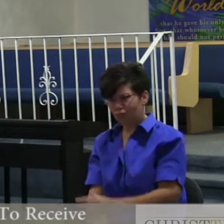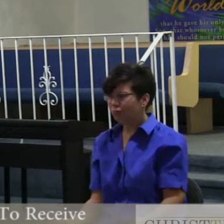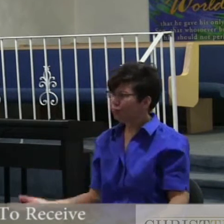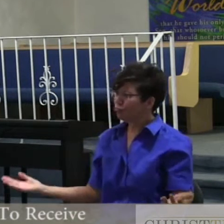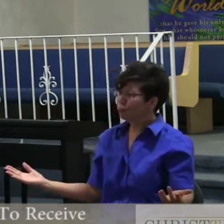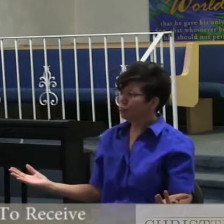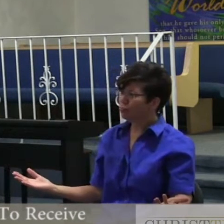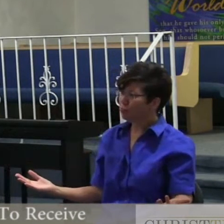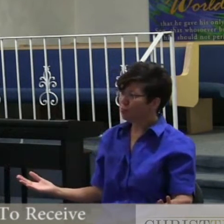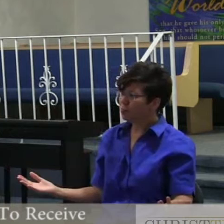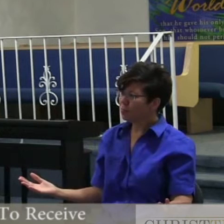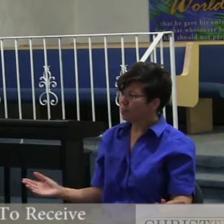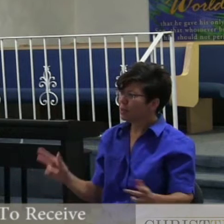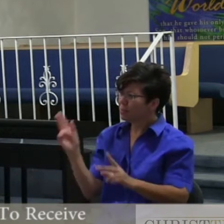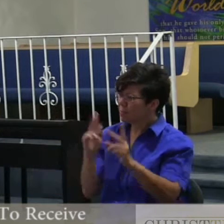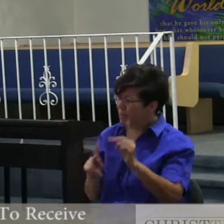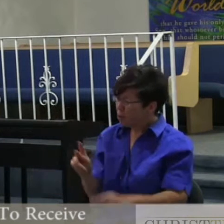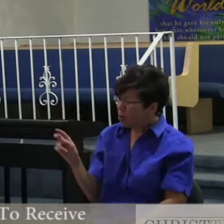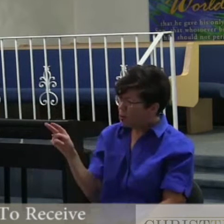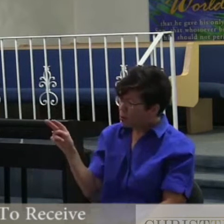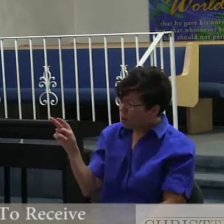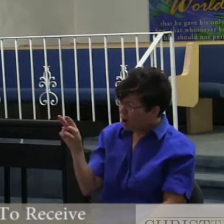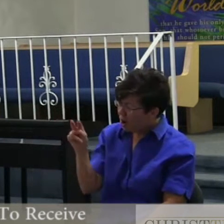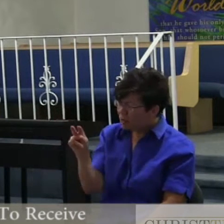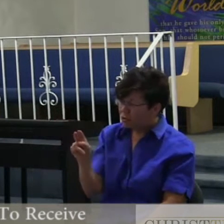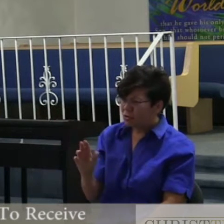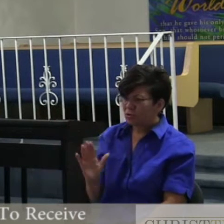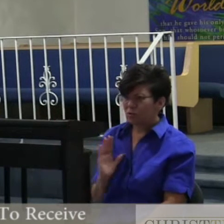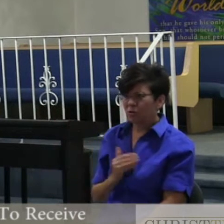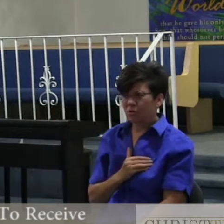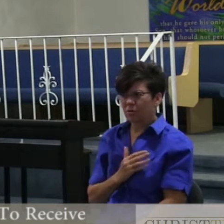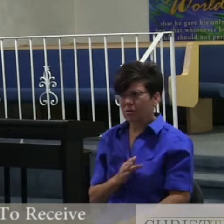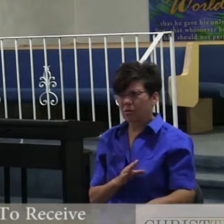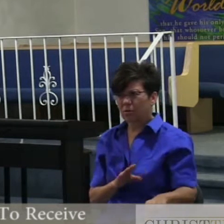These people are watching how we act.